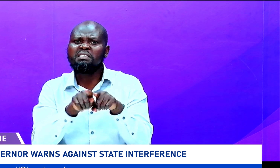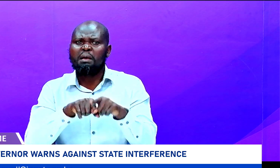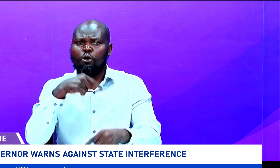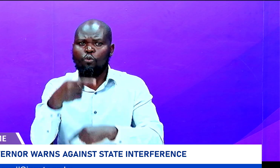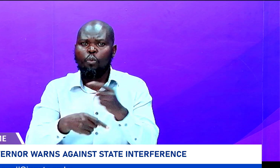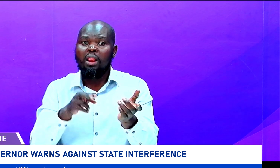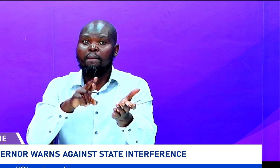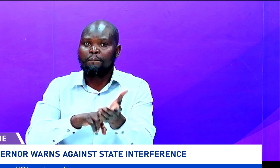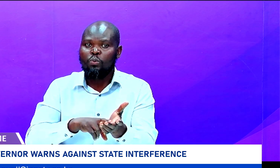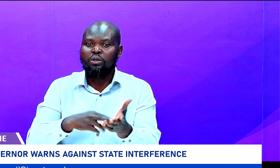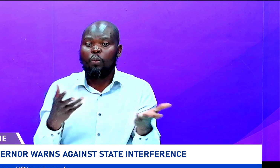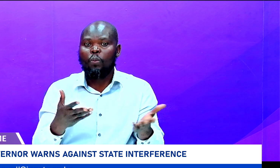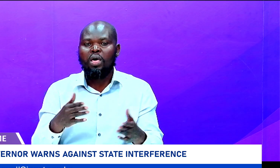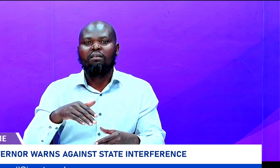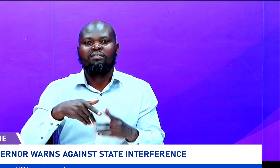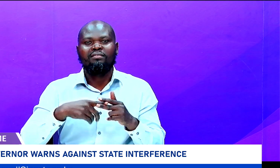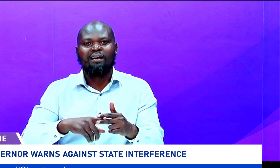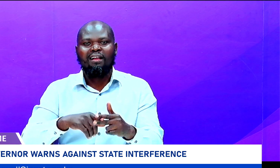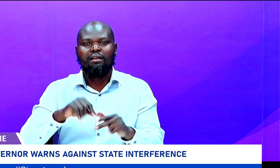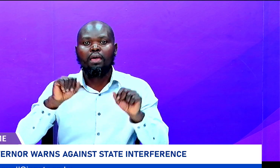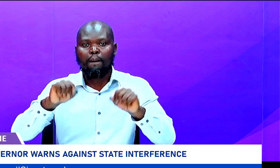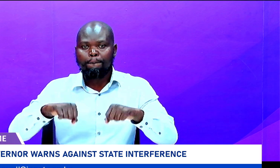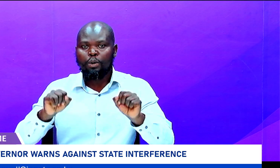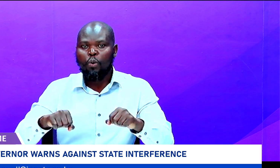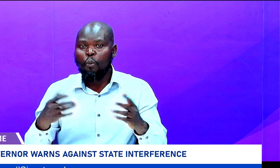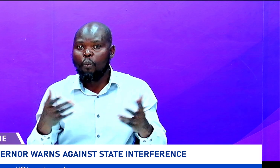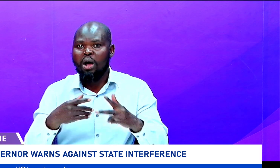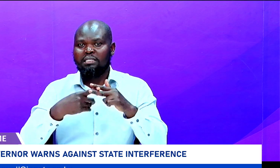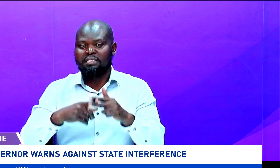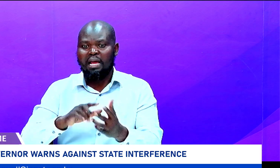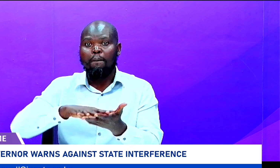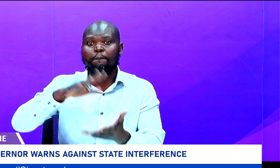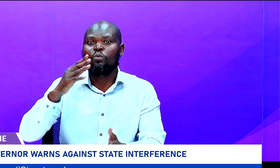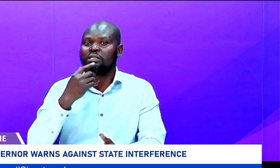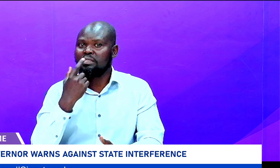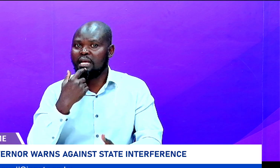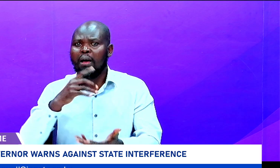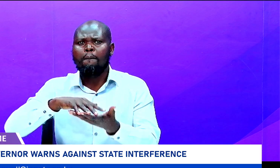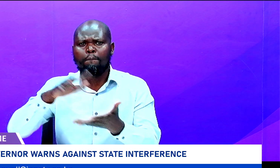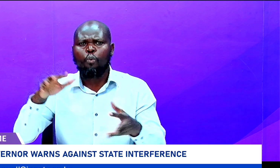possible referendum, saying such a move will weaken service delivery and reverse the gains made